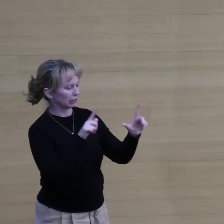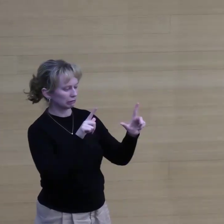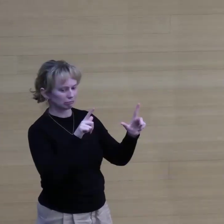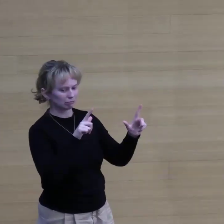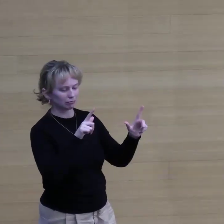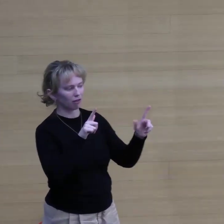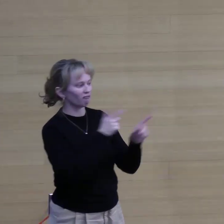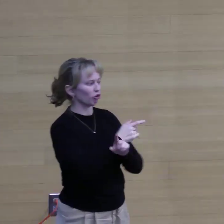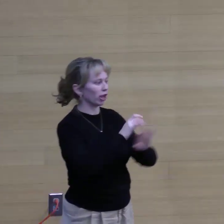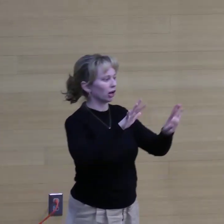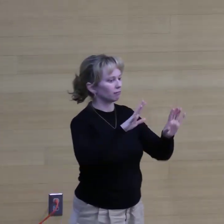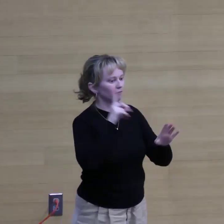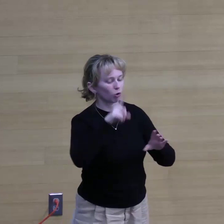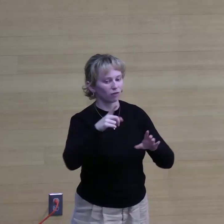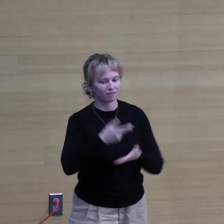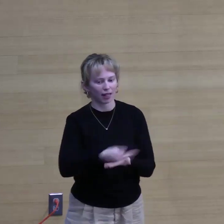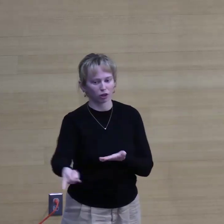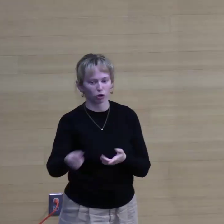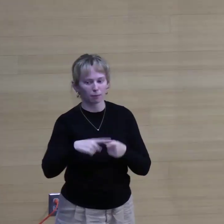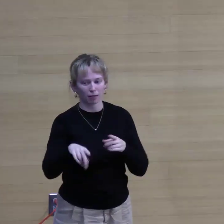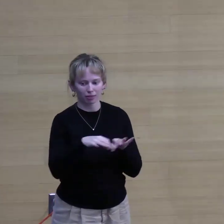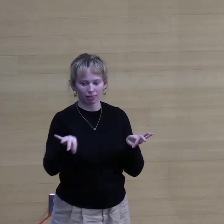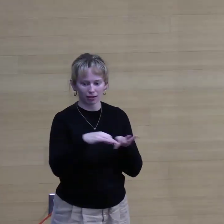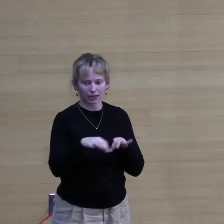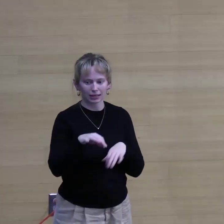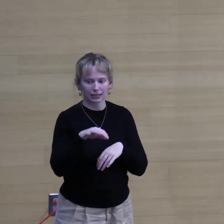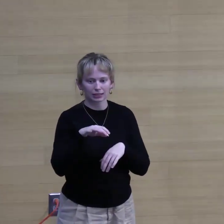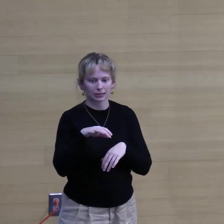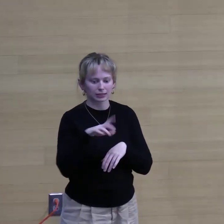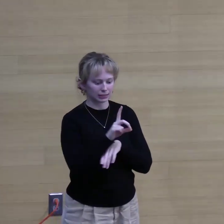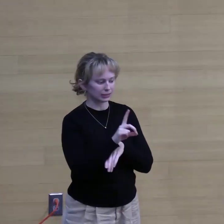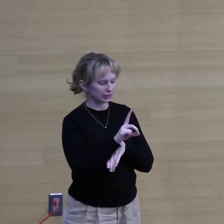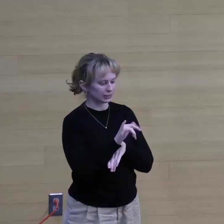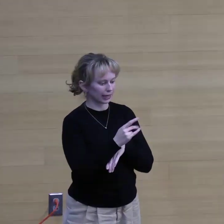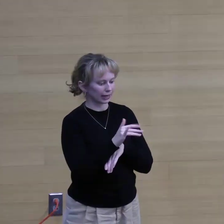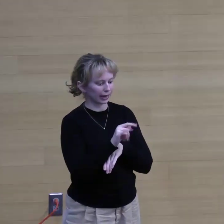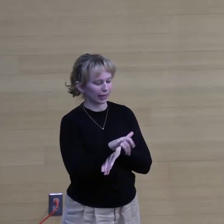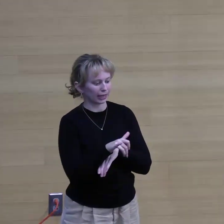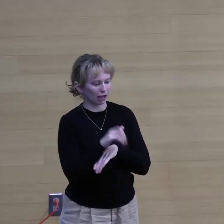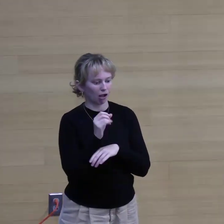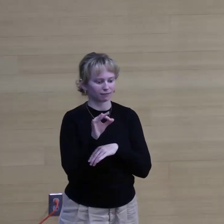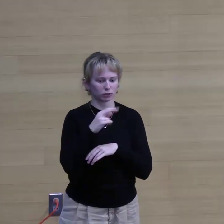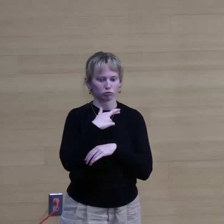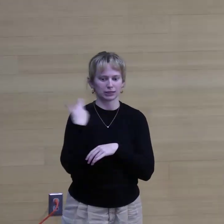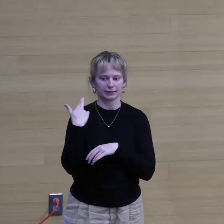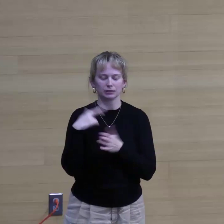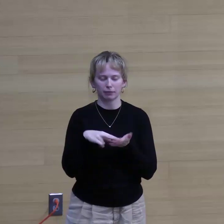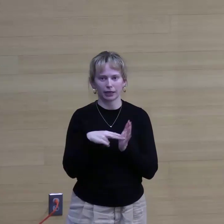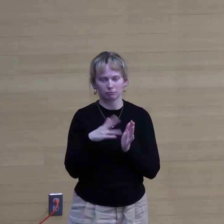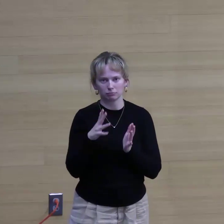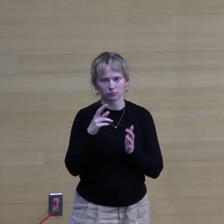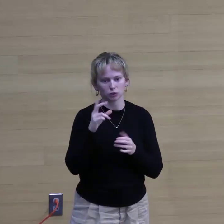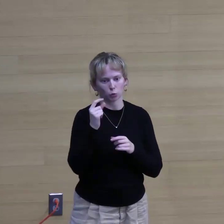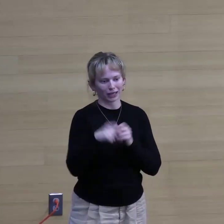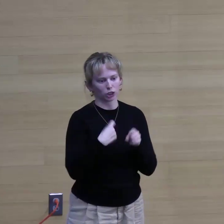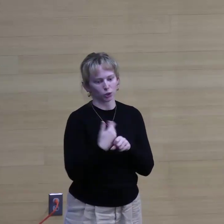of freedom to fail, but the language, Dignity of risk. the dignity of risk. Several years, like 20 years ago now, I was hosting